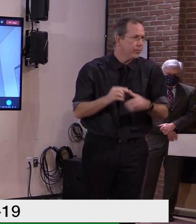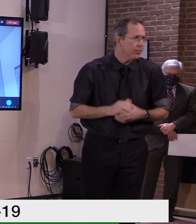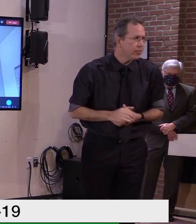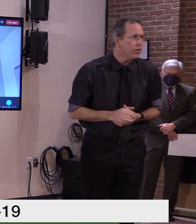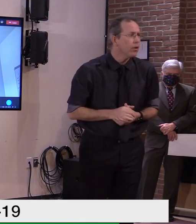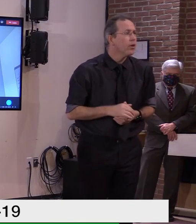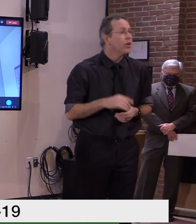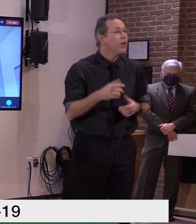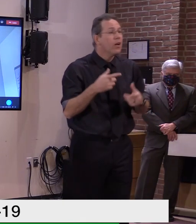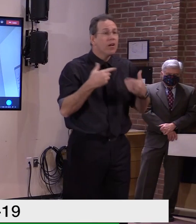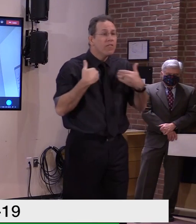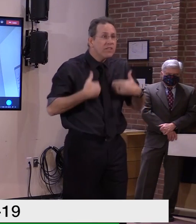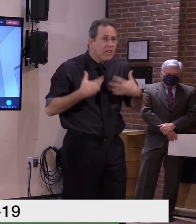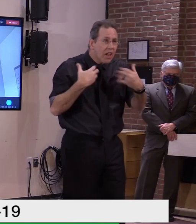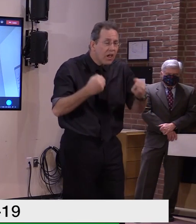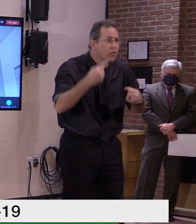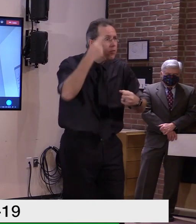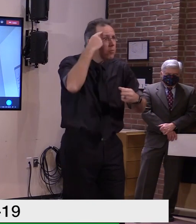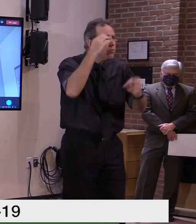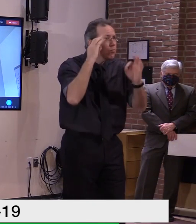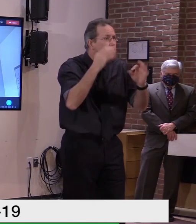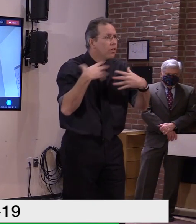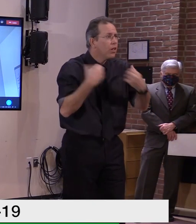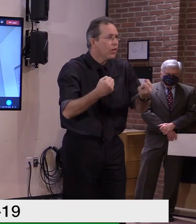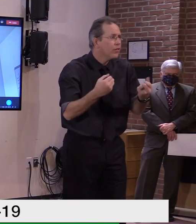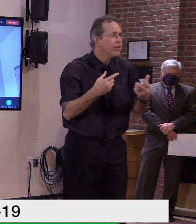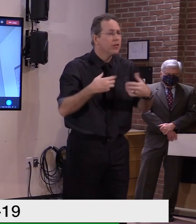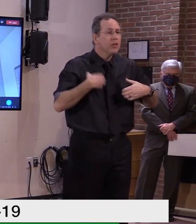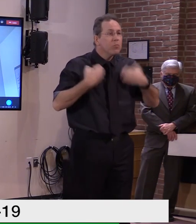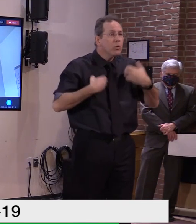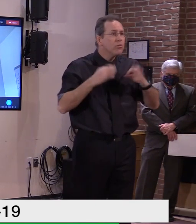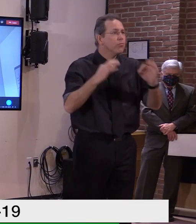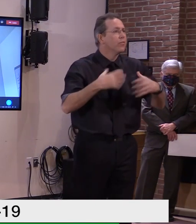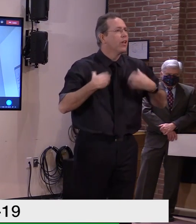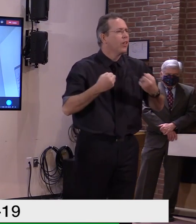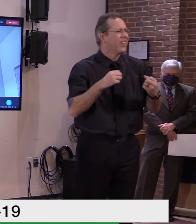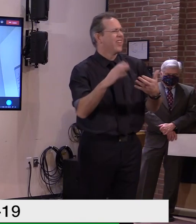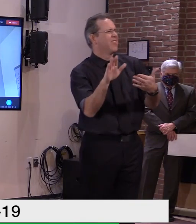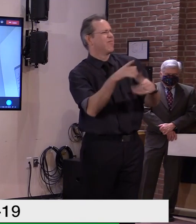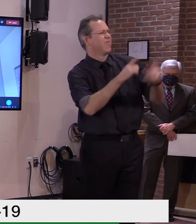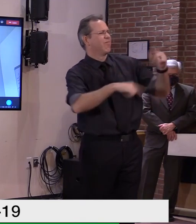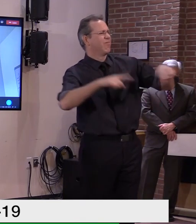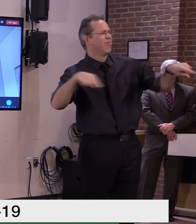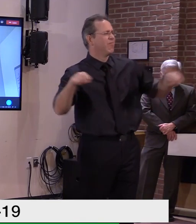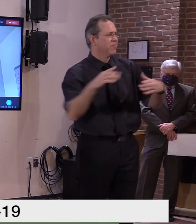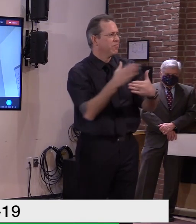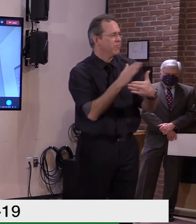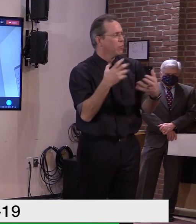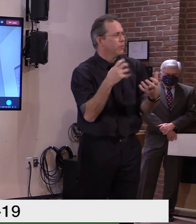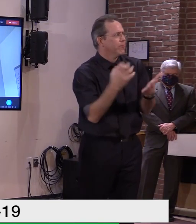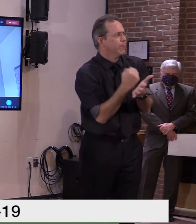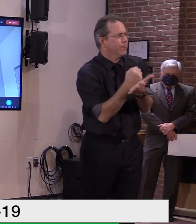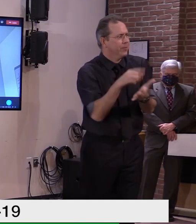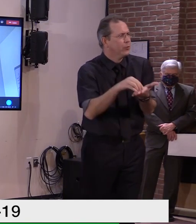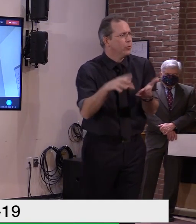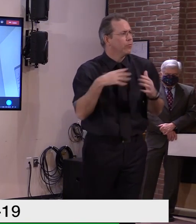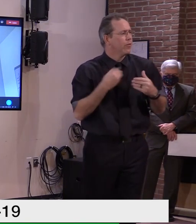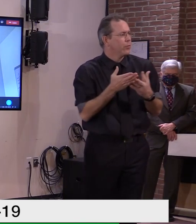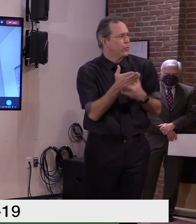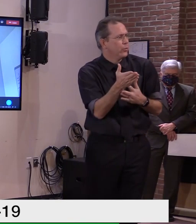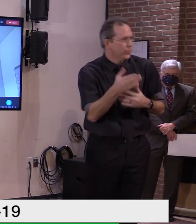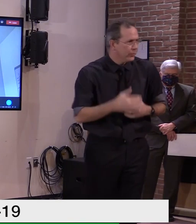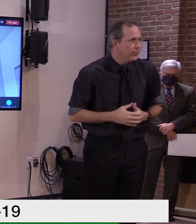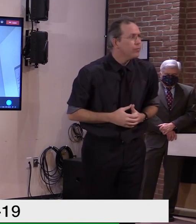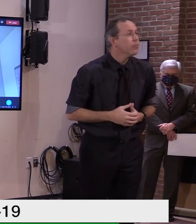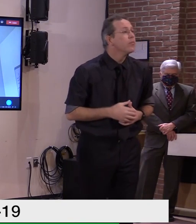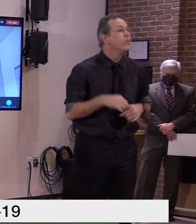health mitigation. The good news is Vermont's in a great position to start this work now. Our conditions are arguably